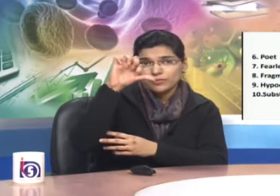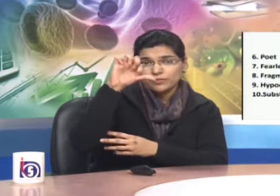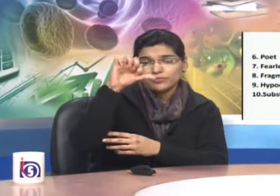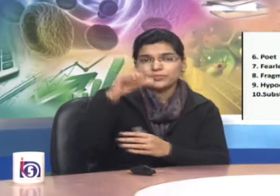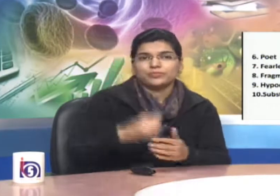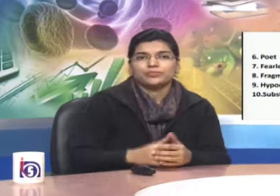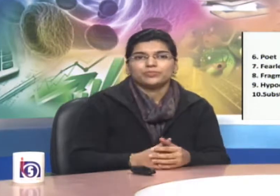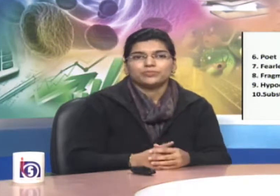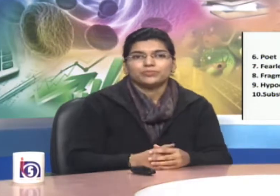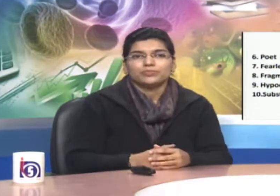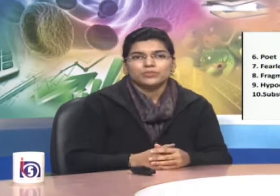Ninth word is